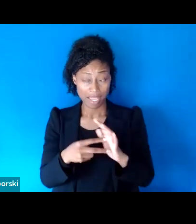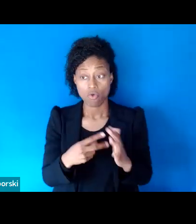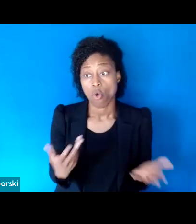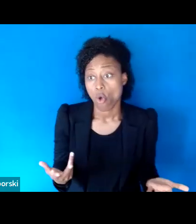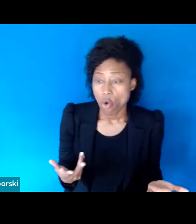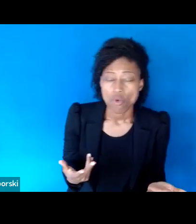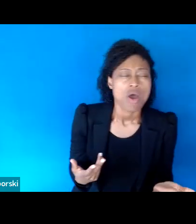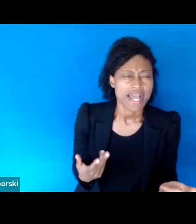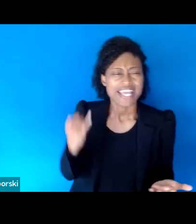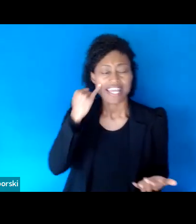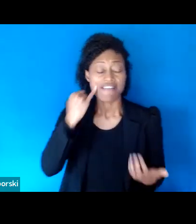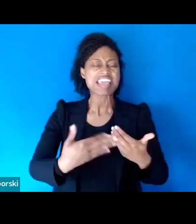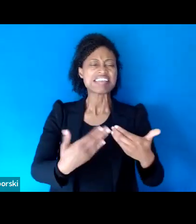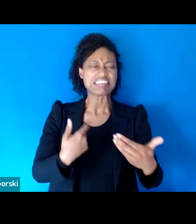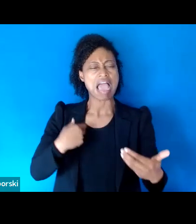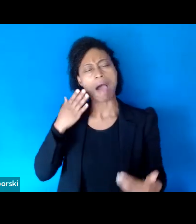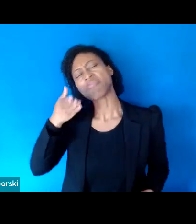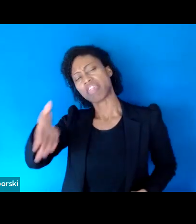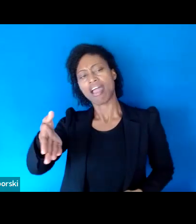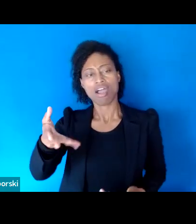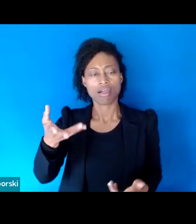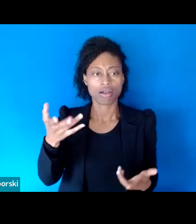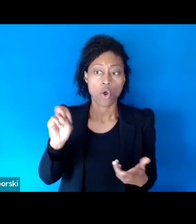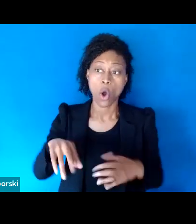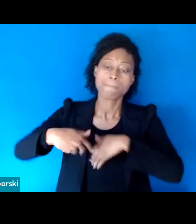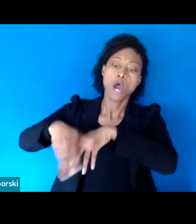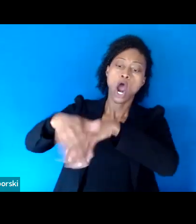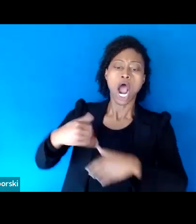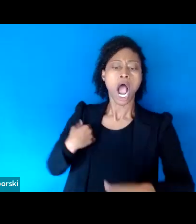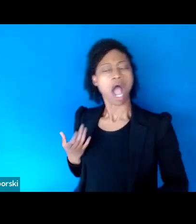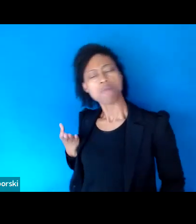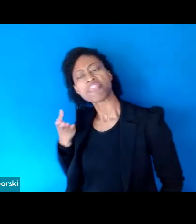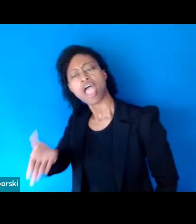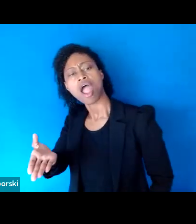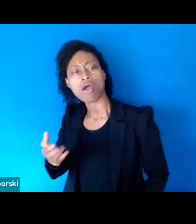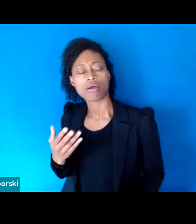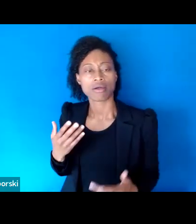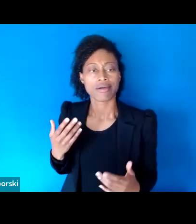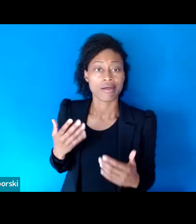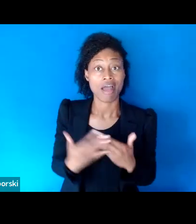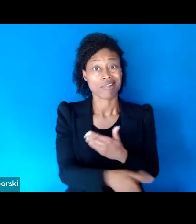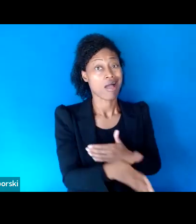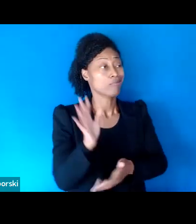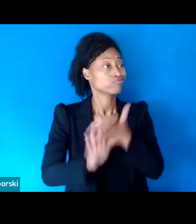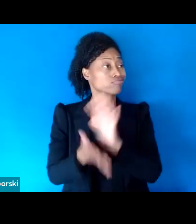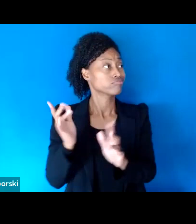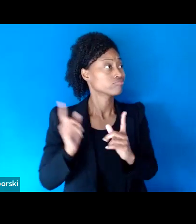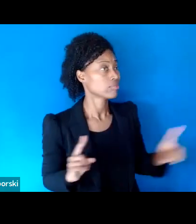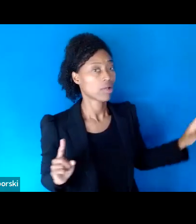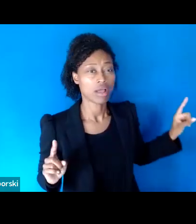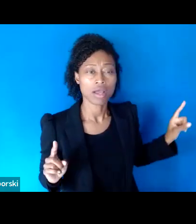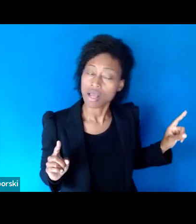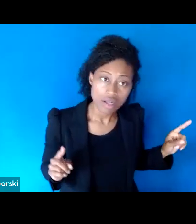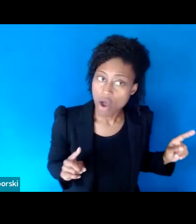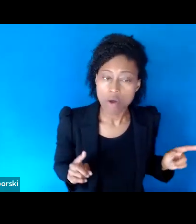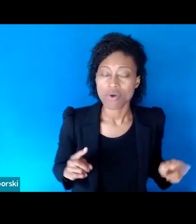weather, or for just there's a march and you show up for the march and nothing else, but also volunteer your time. We all